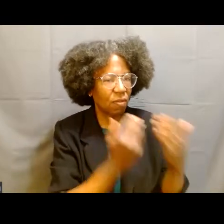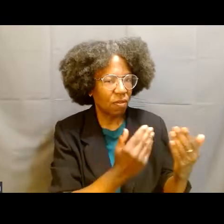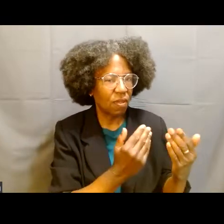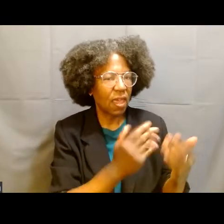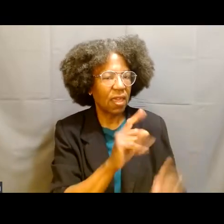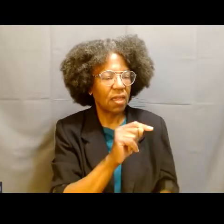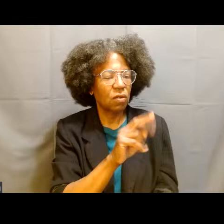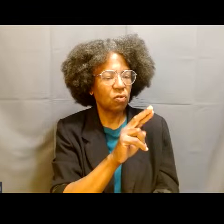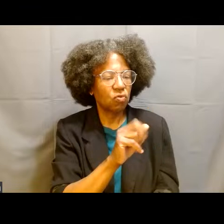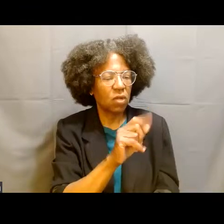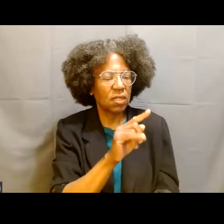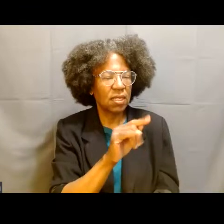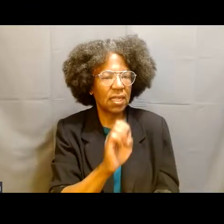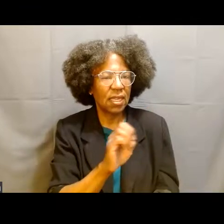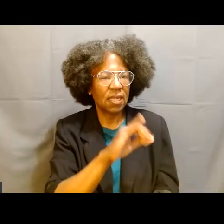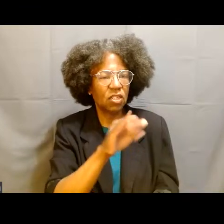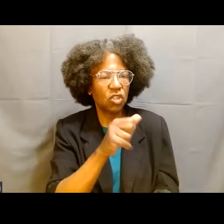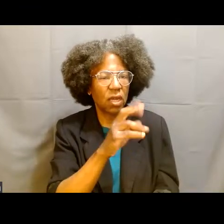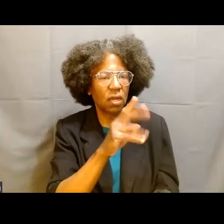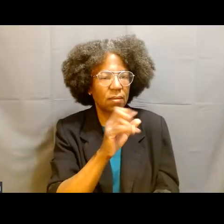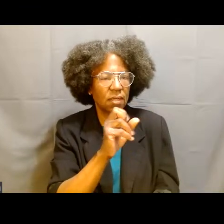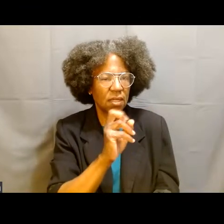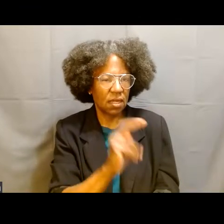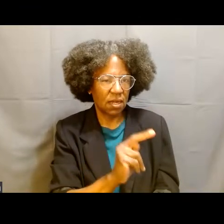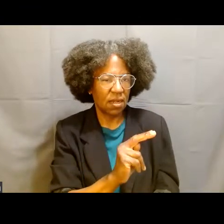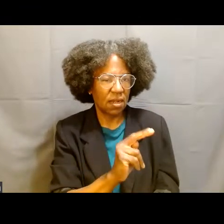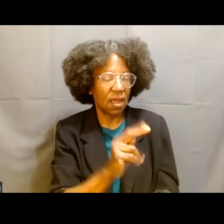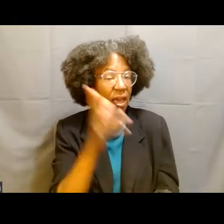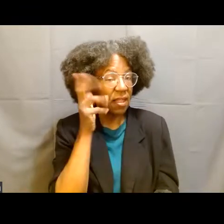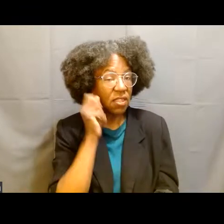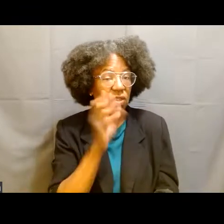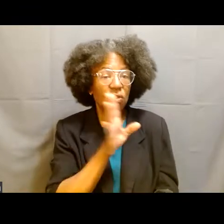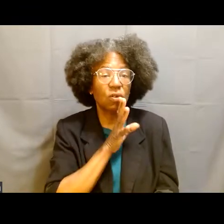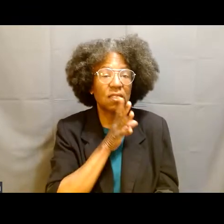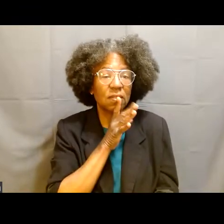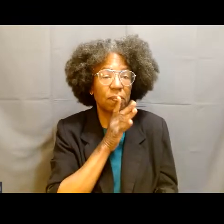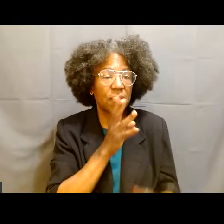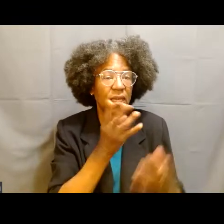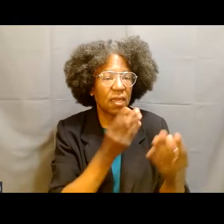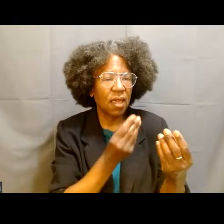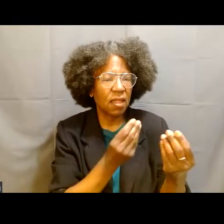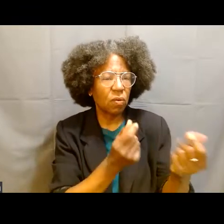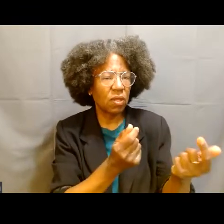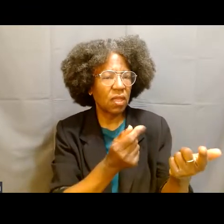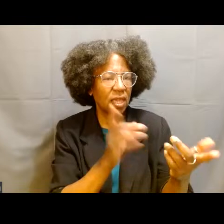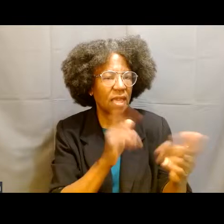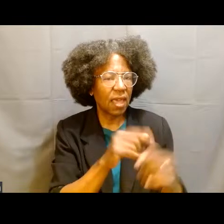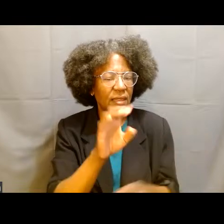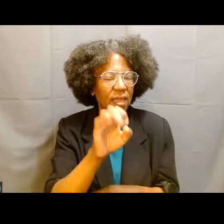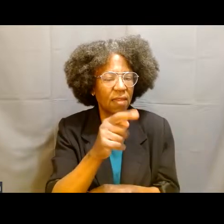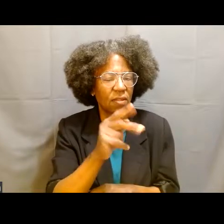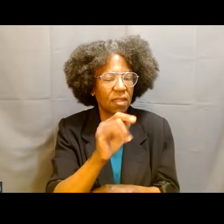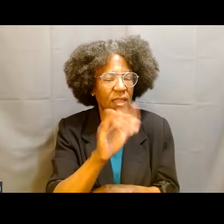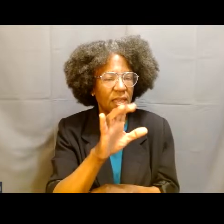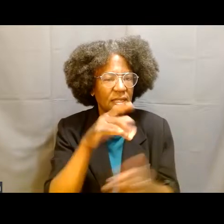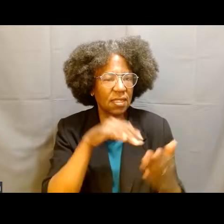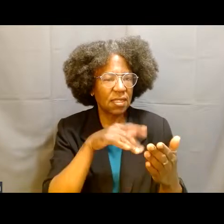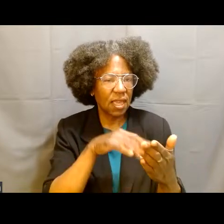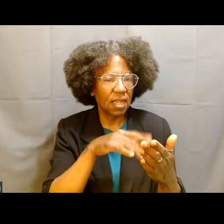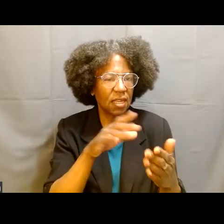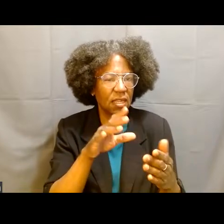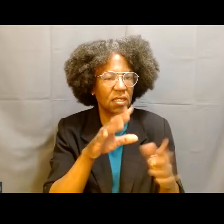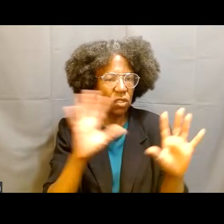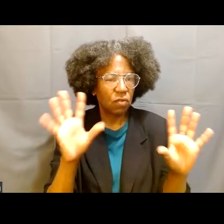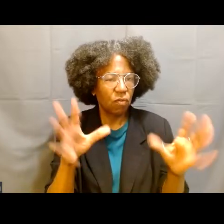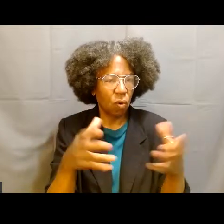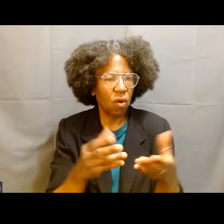to her speak so eloquently at the Ethnic Studies Forum this week. And she spoke to the hearts